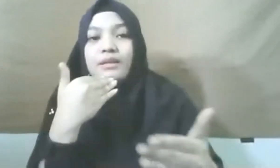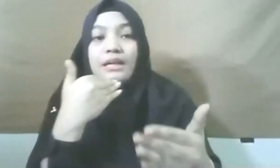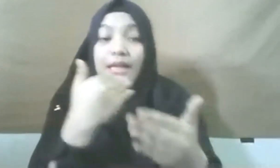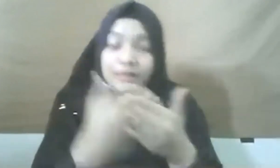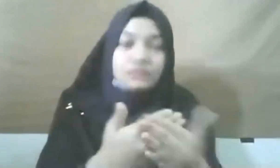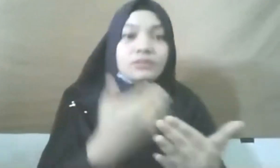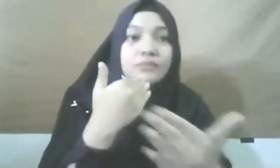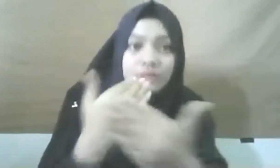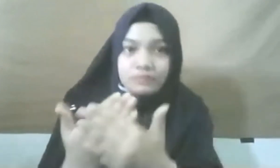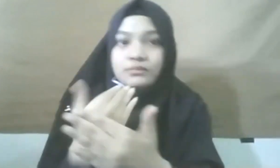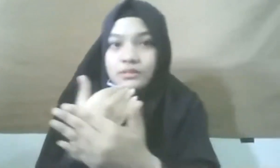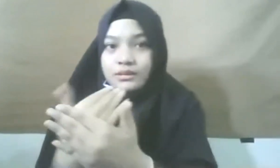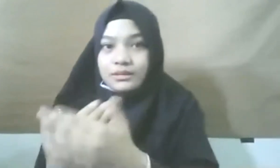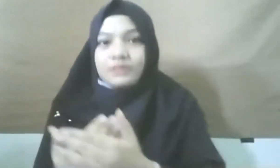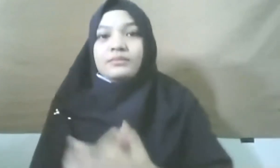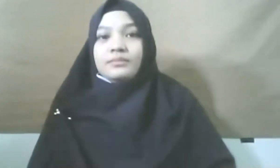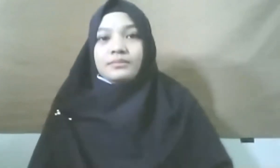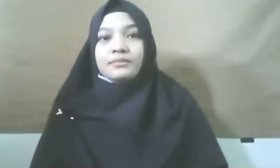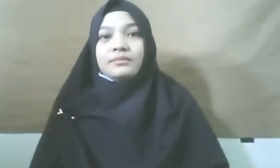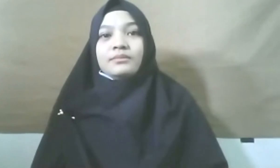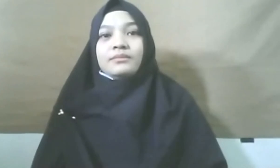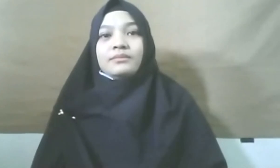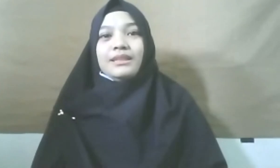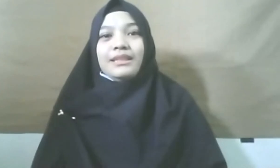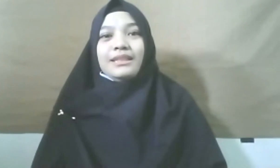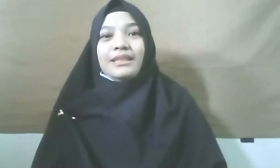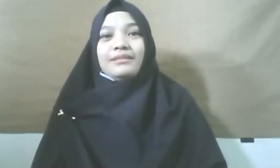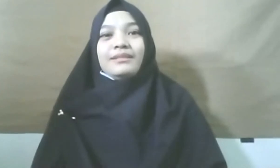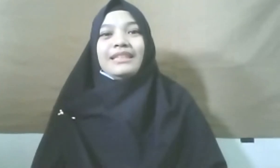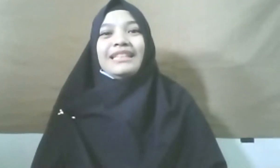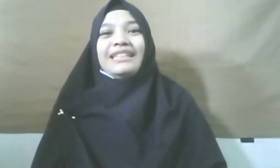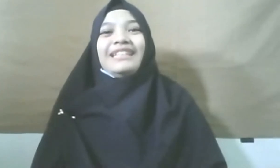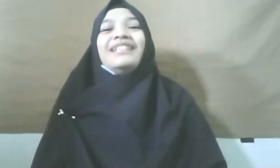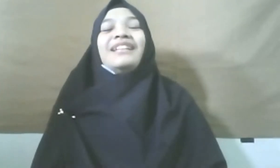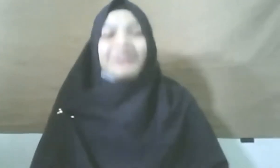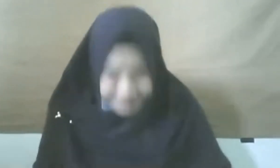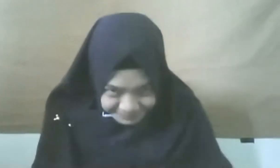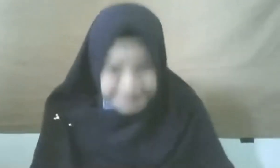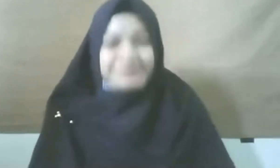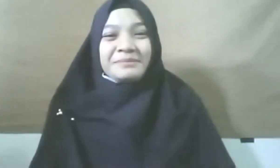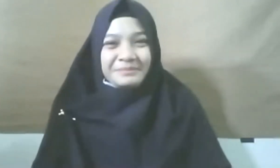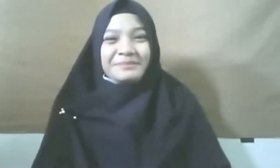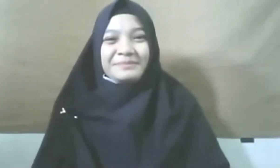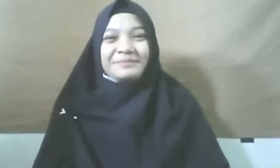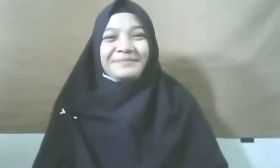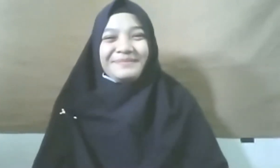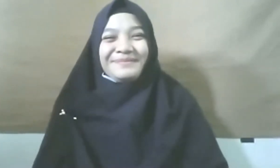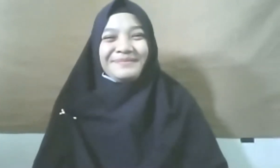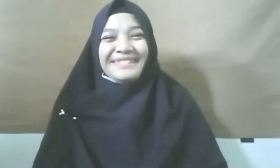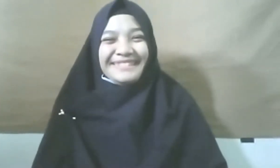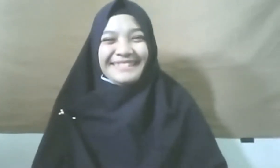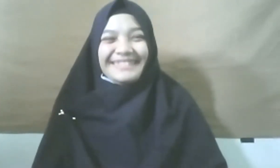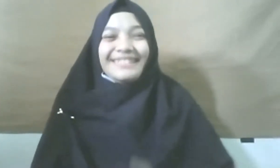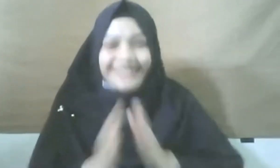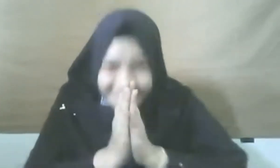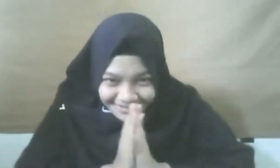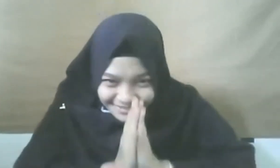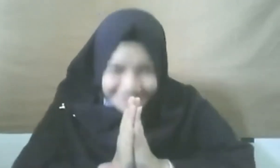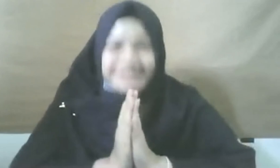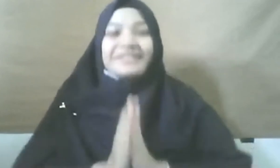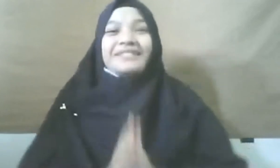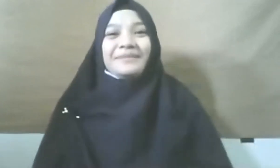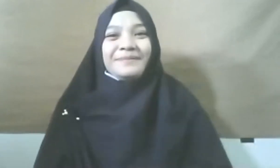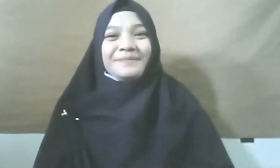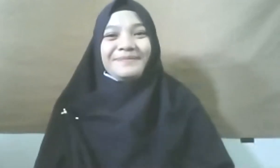Maskara for. Thank you, Mbak Arum, and thank you, Mbak Nisa. Ina, Nis, Rina. Okay. And Mas Kima. Yeah, sama-sama. Thank you. Nisa,